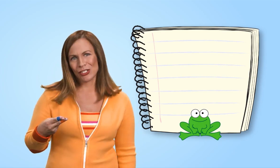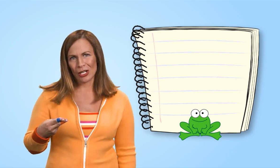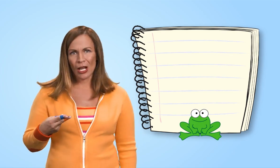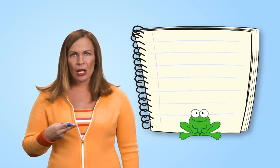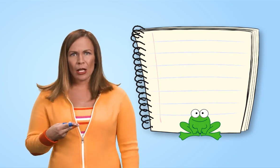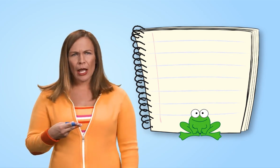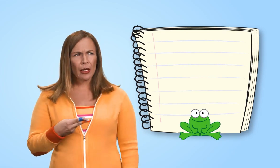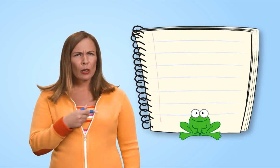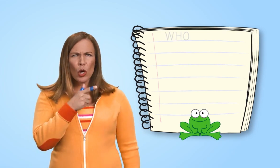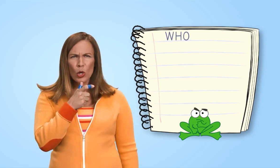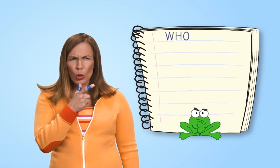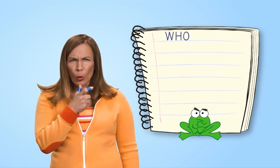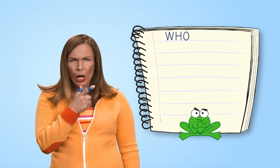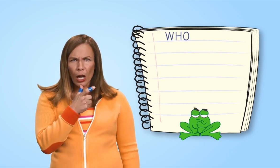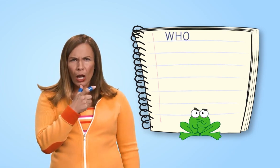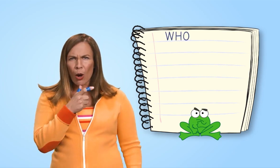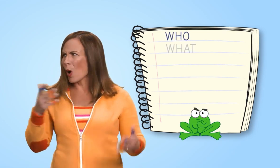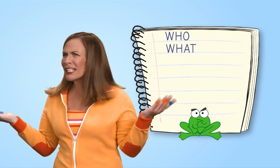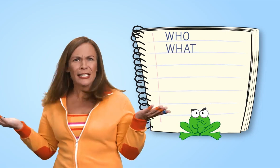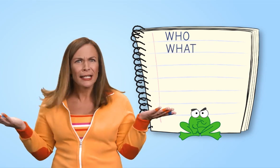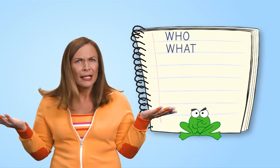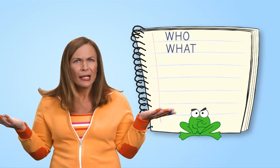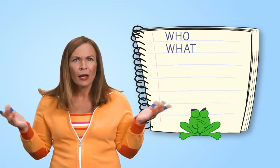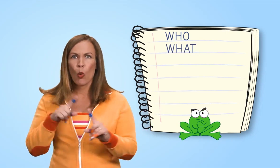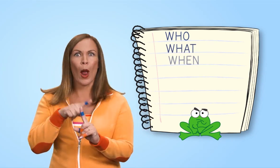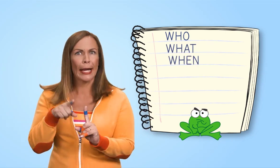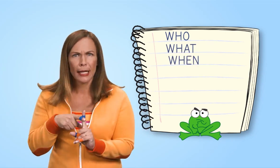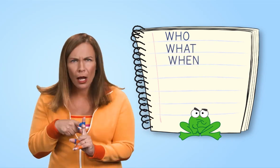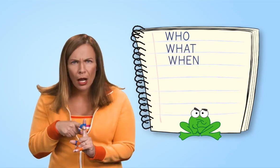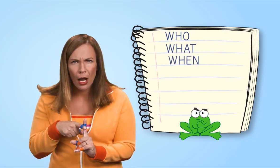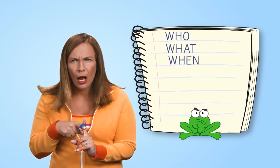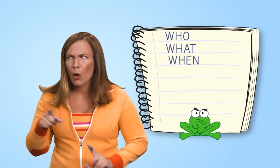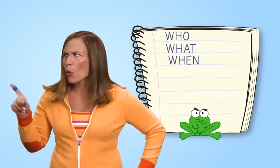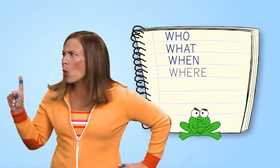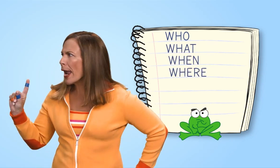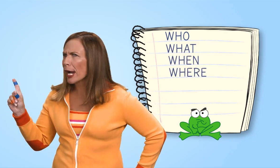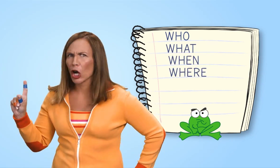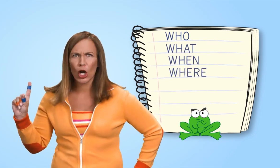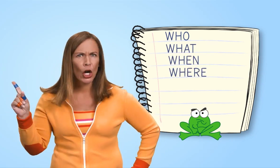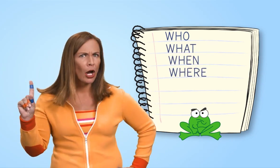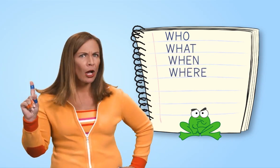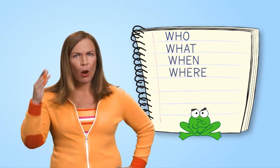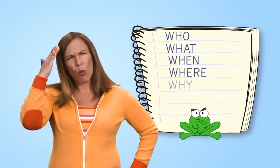question, like who, what, when, where,